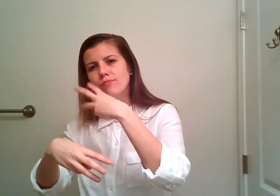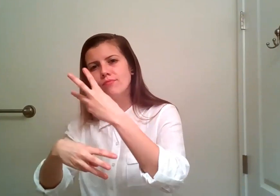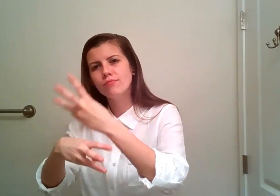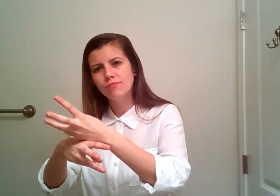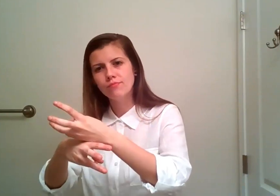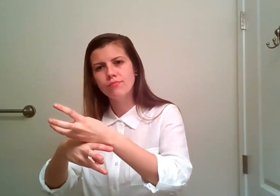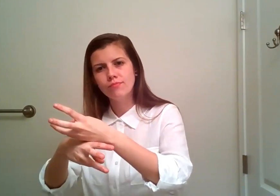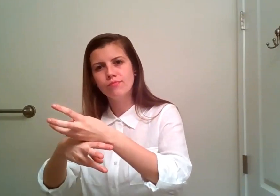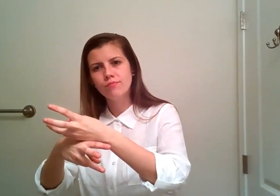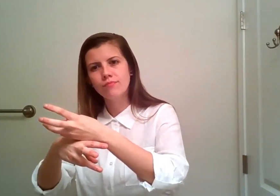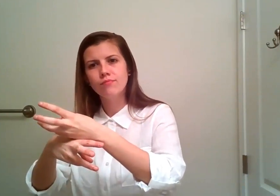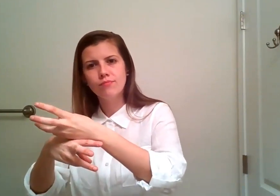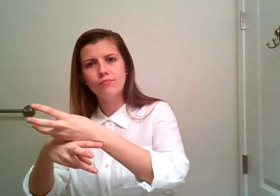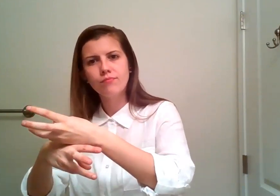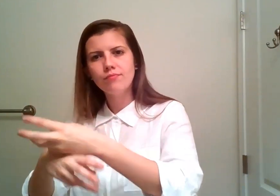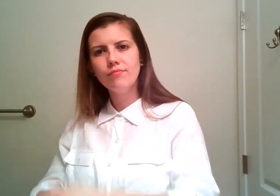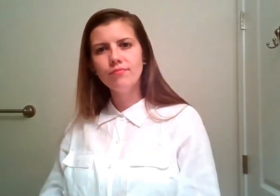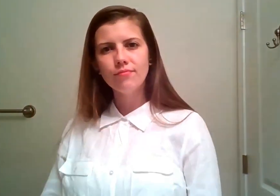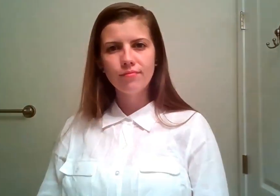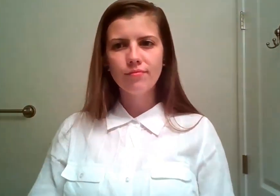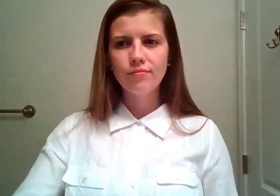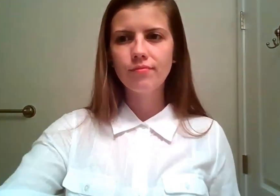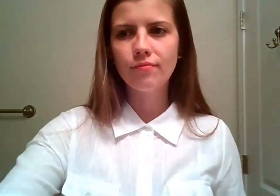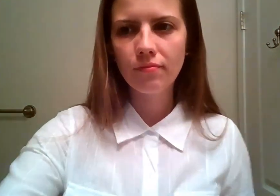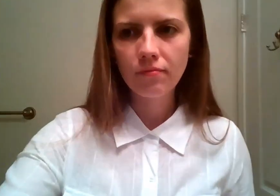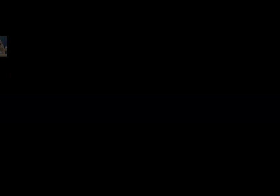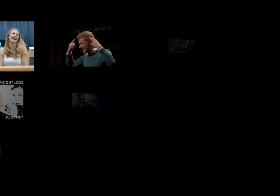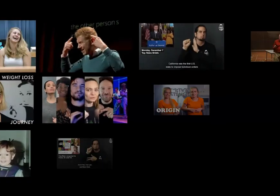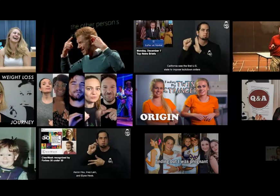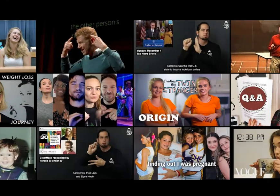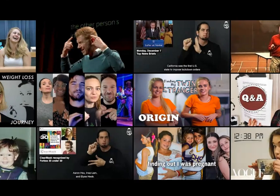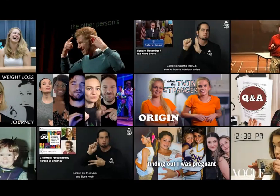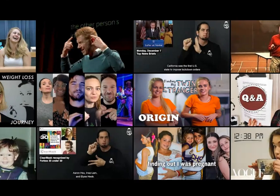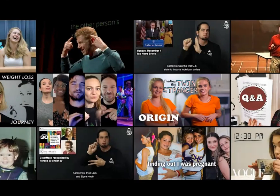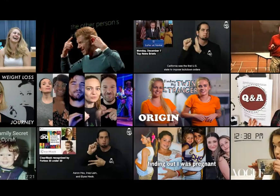to be more involved into the deaf world.